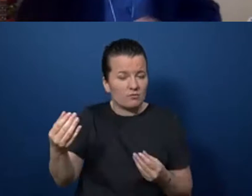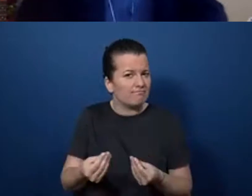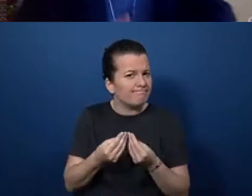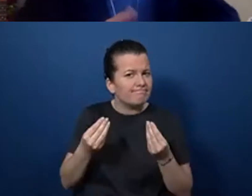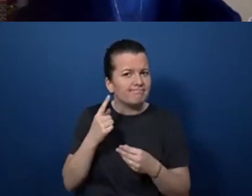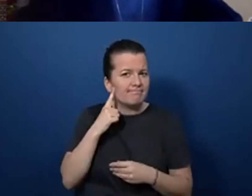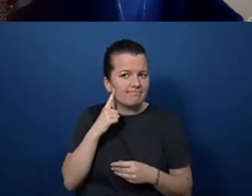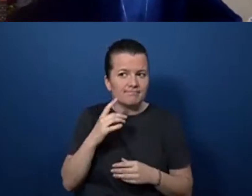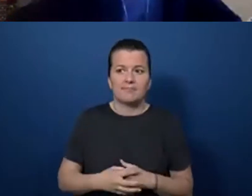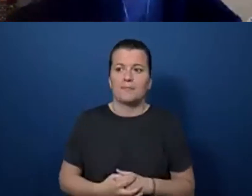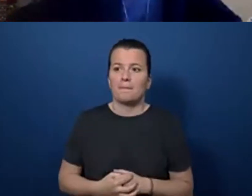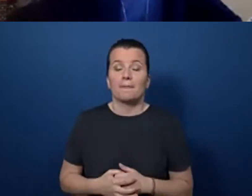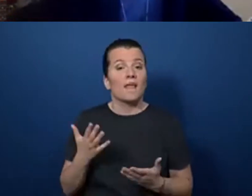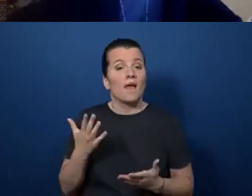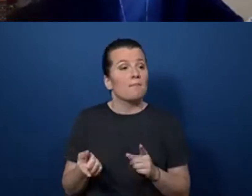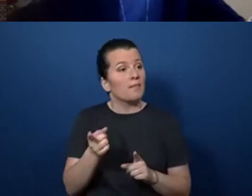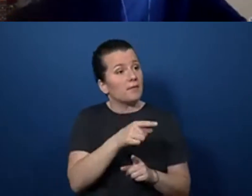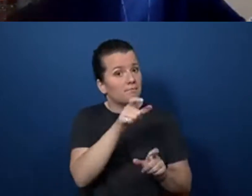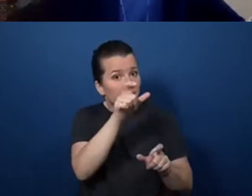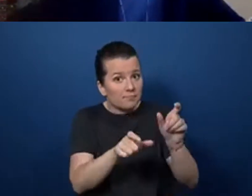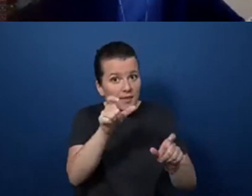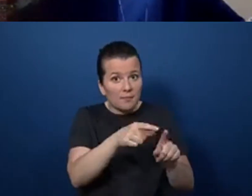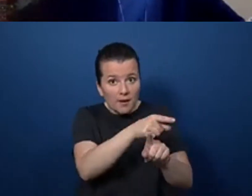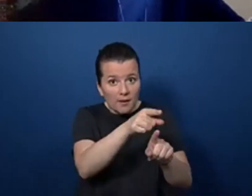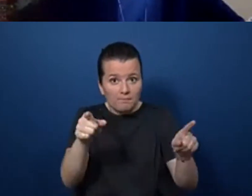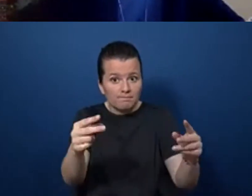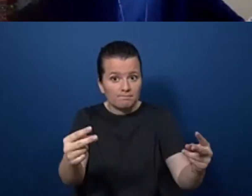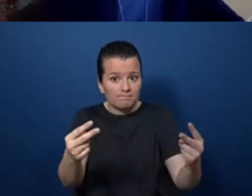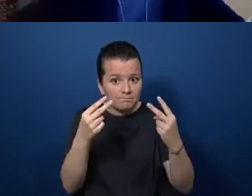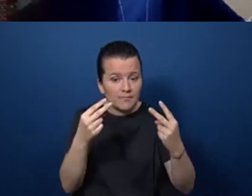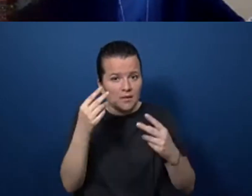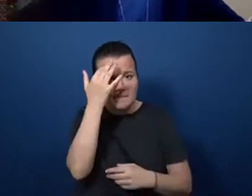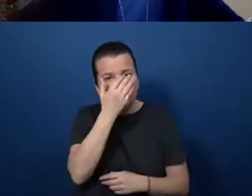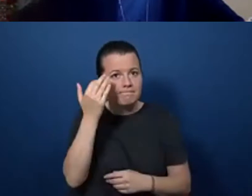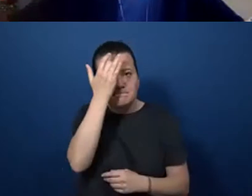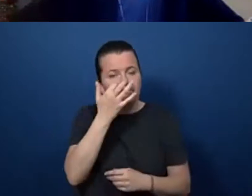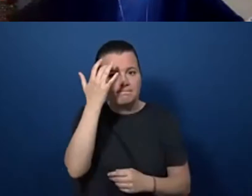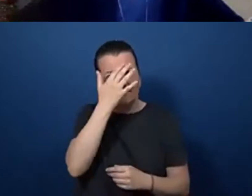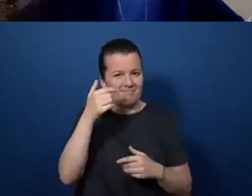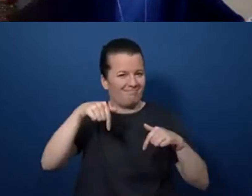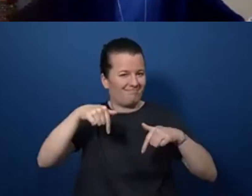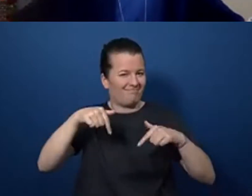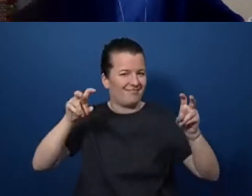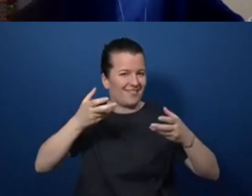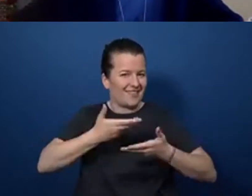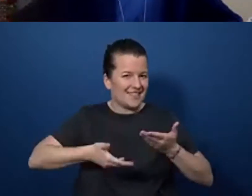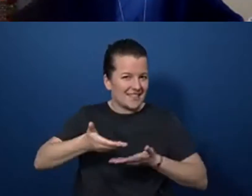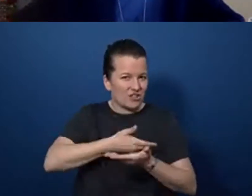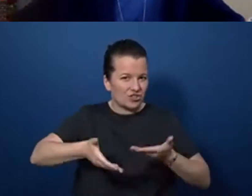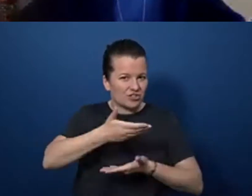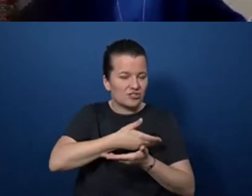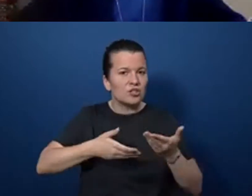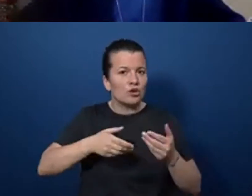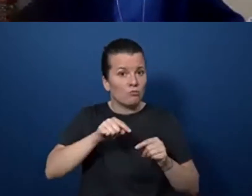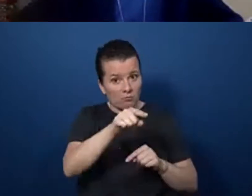perhaps there are people who would like, who have reflections on the discussion. I